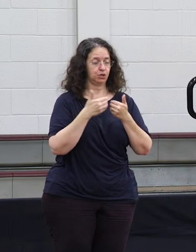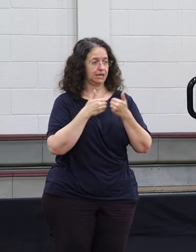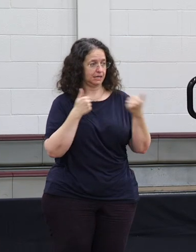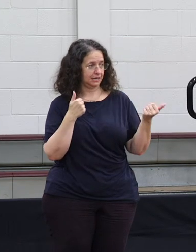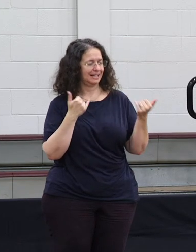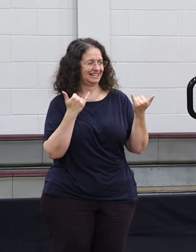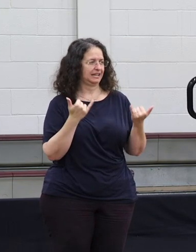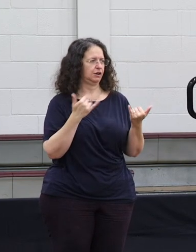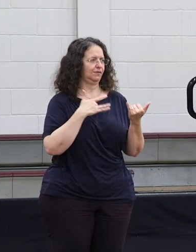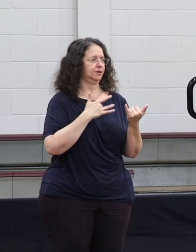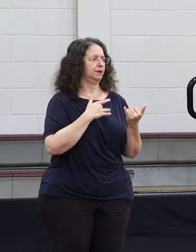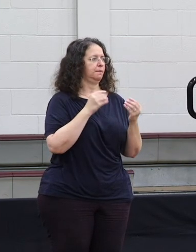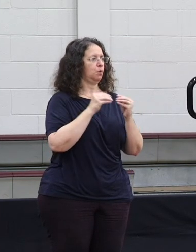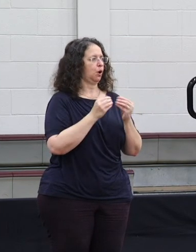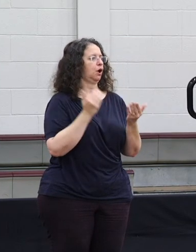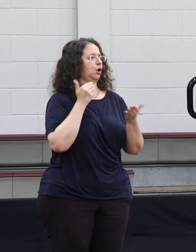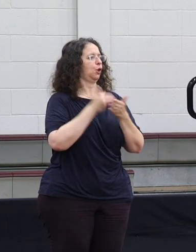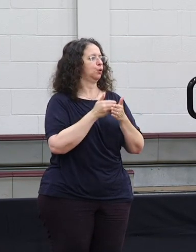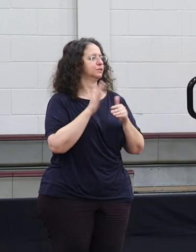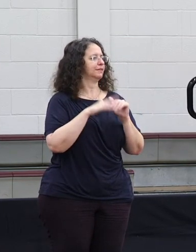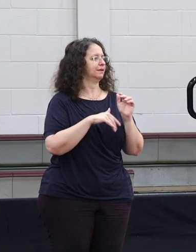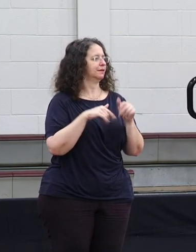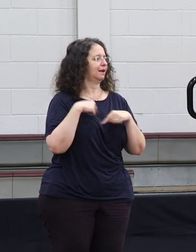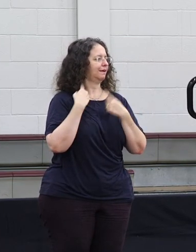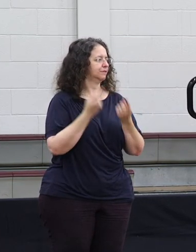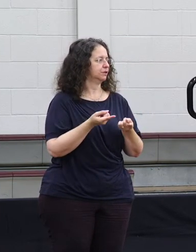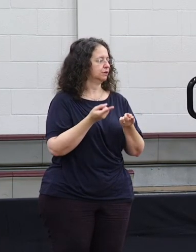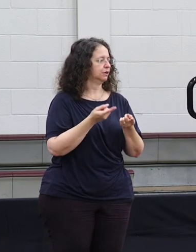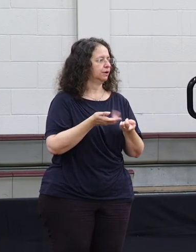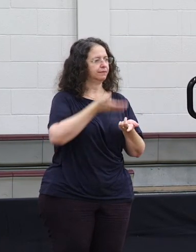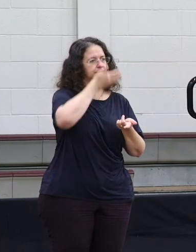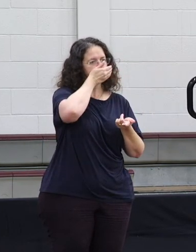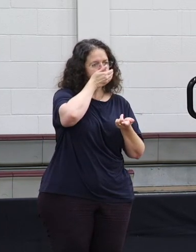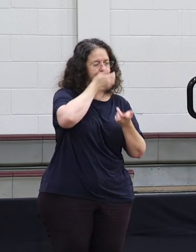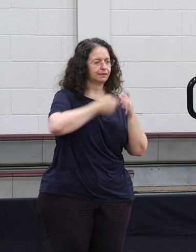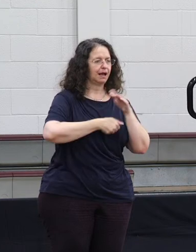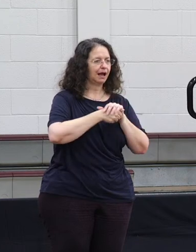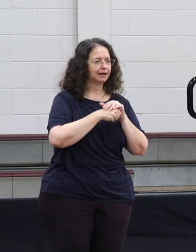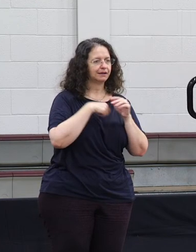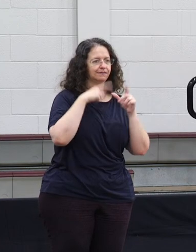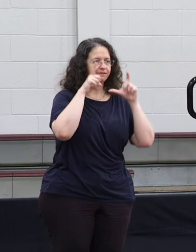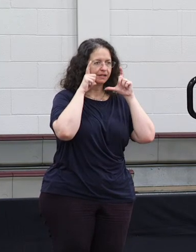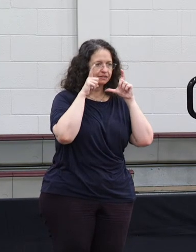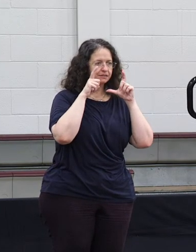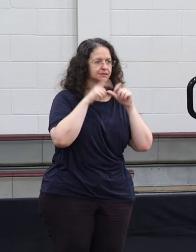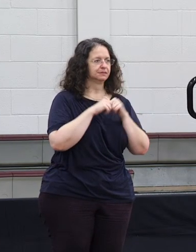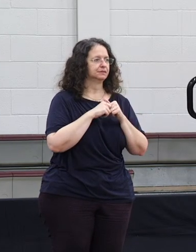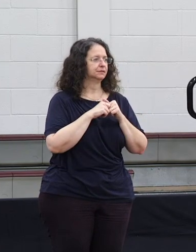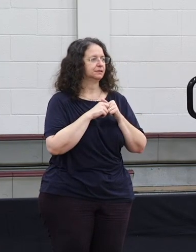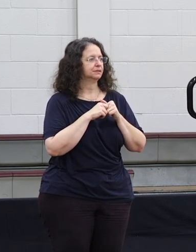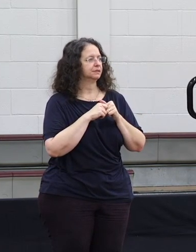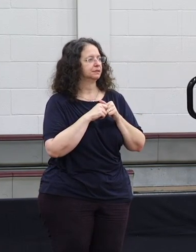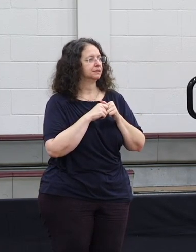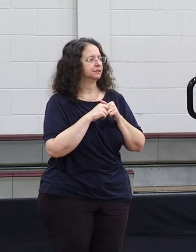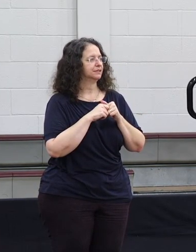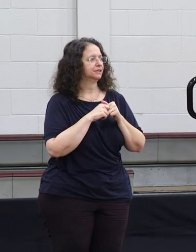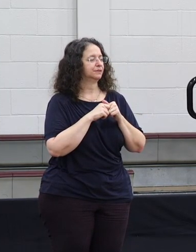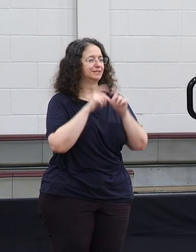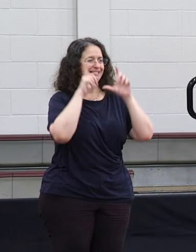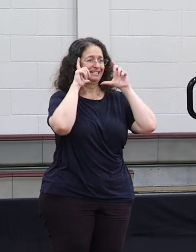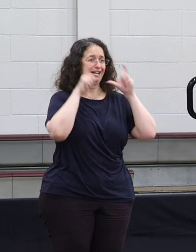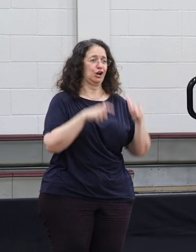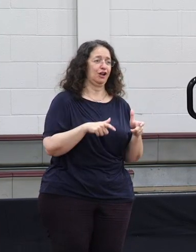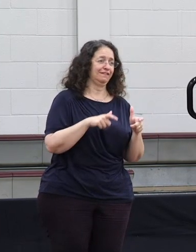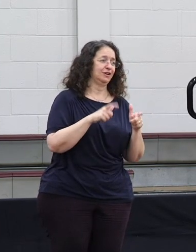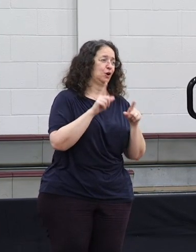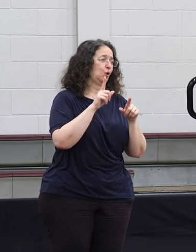than ever before. By forcing us to hide our faces, it has taken off the mask many of us already wore. And by